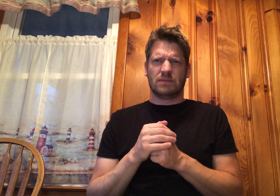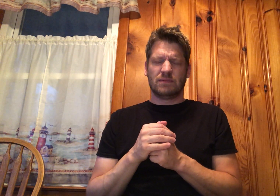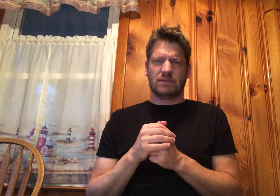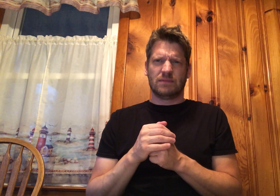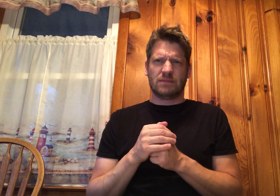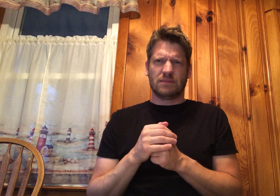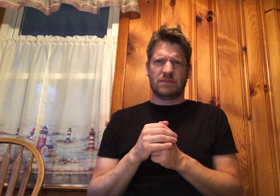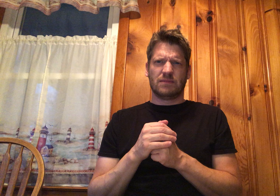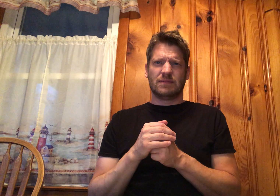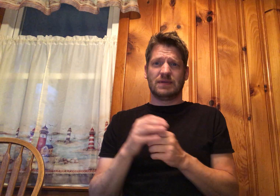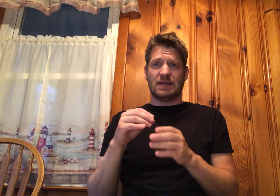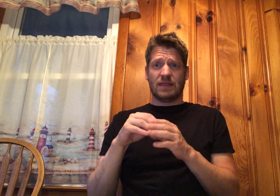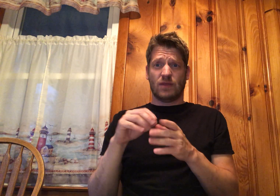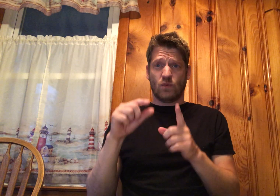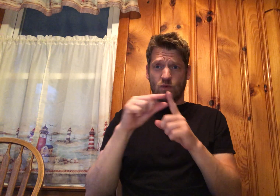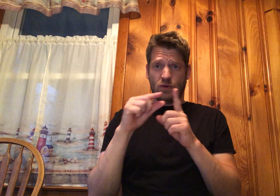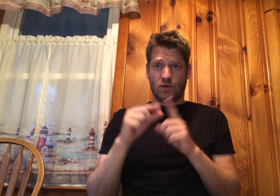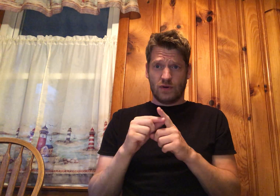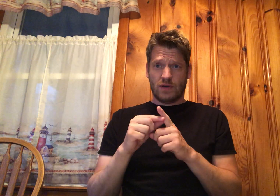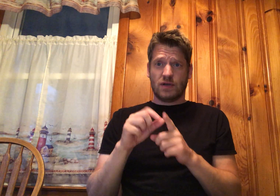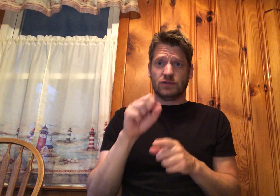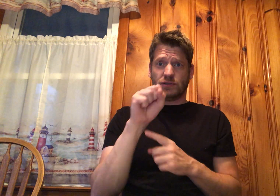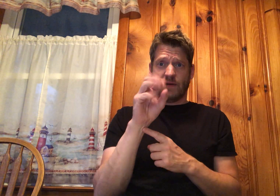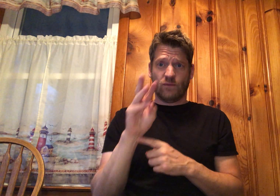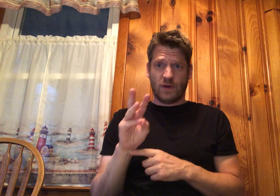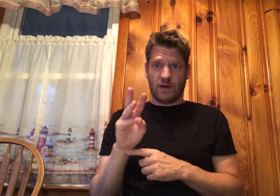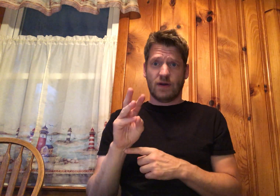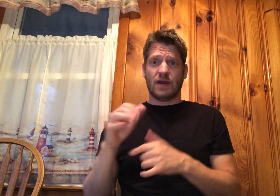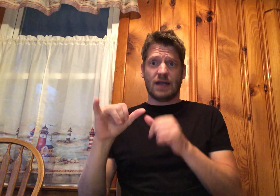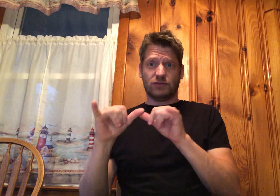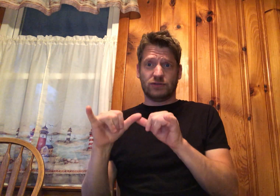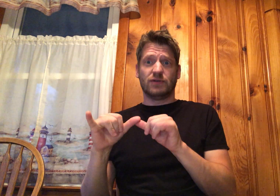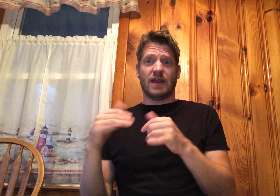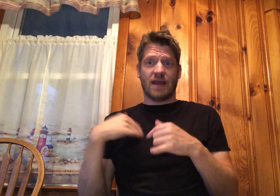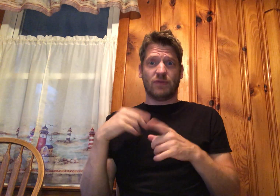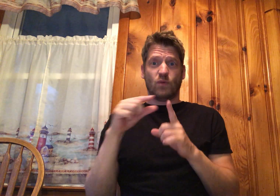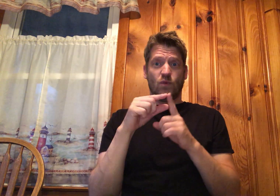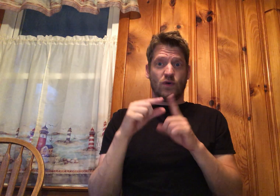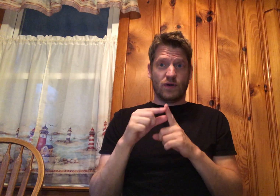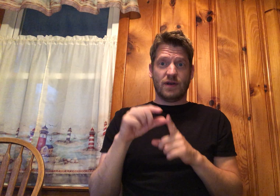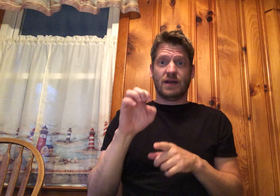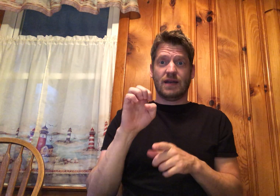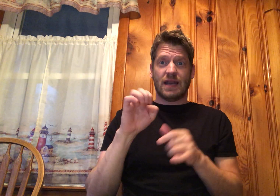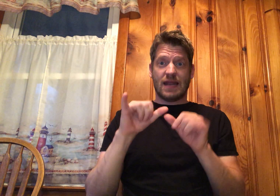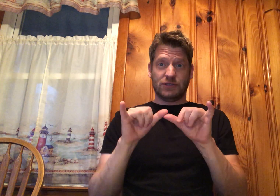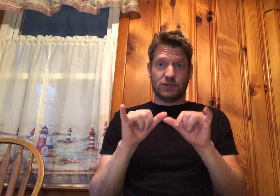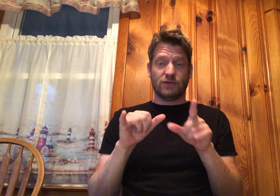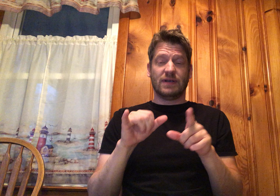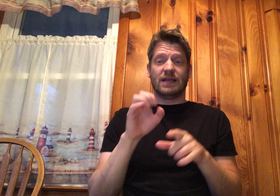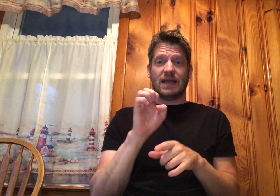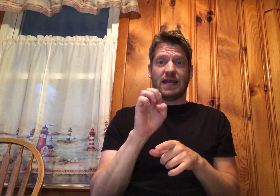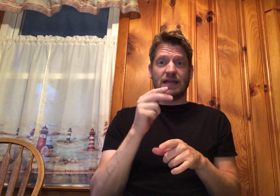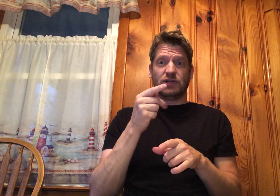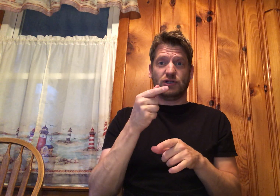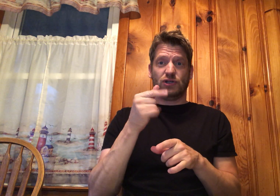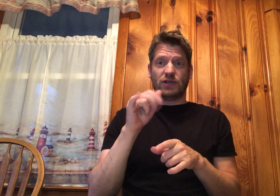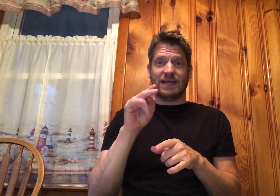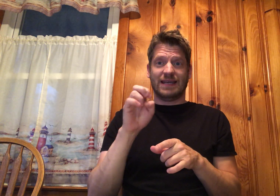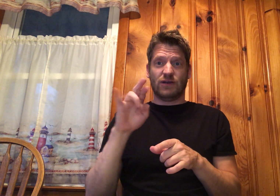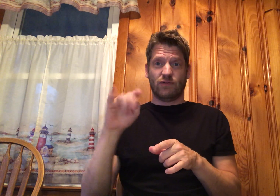So in the word software engineering, you came across engineering. Here the engineering means it is an application of science.